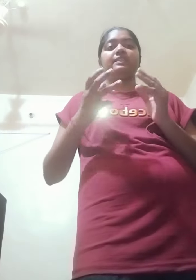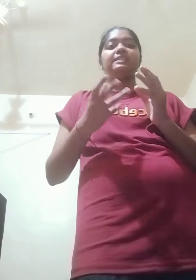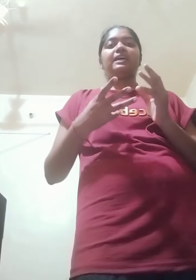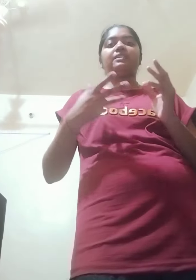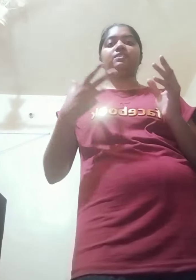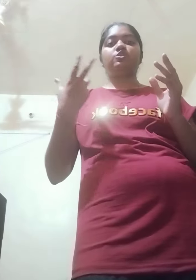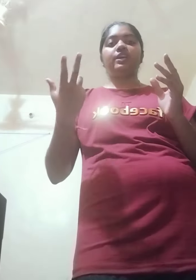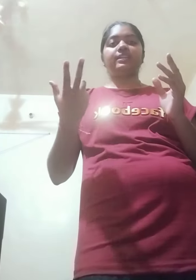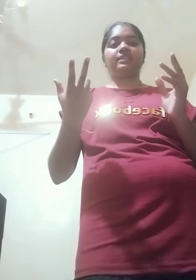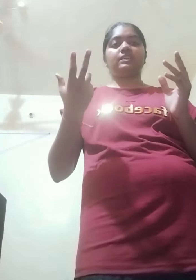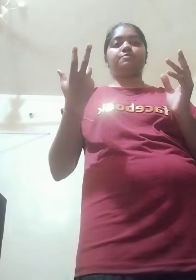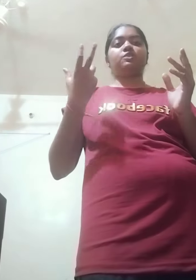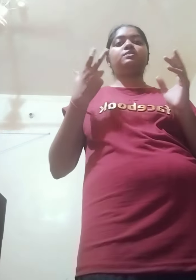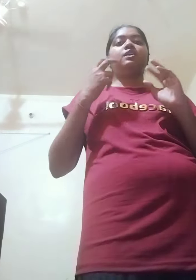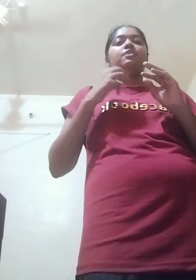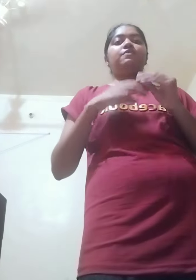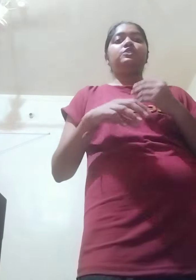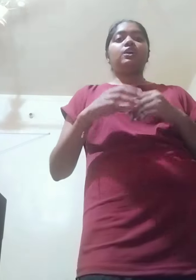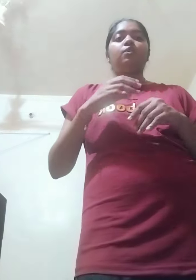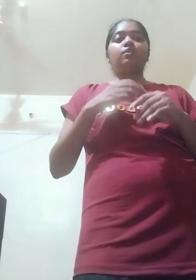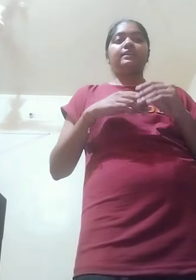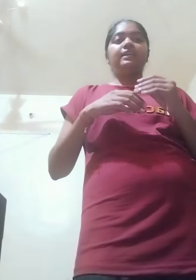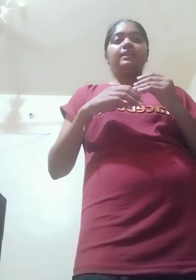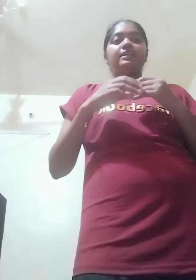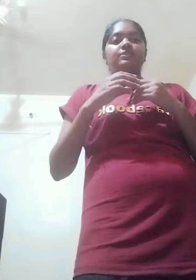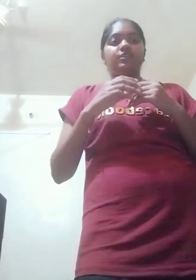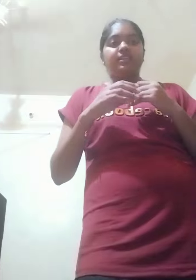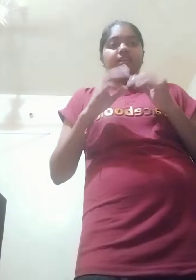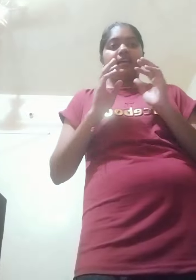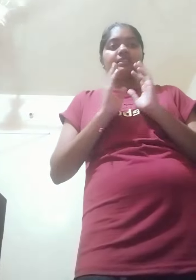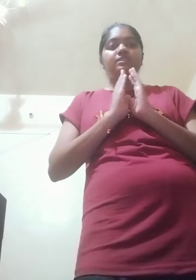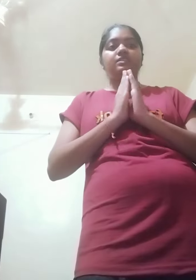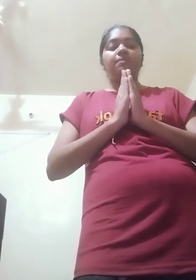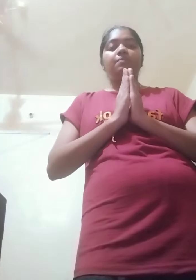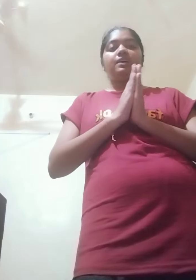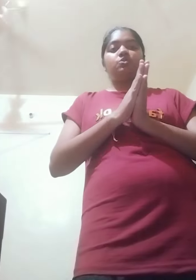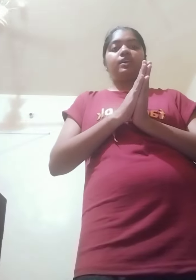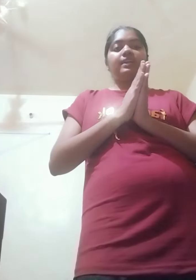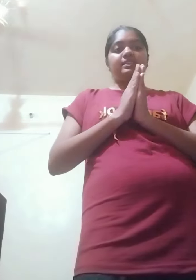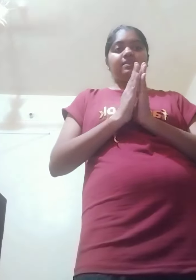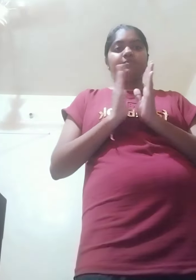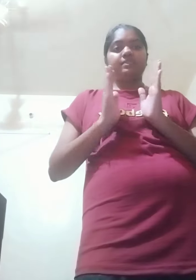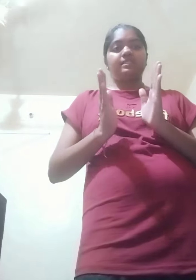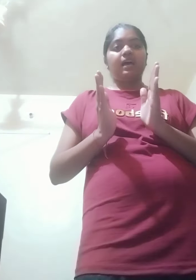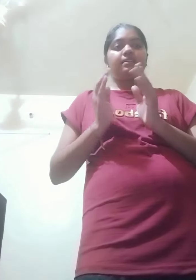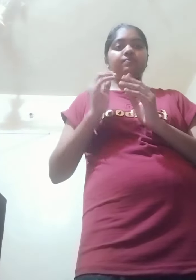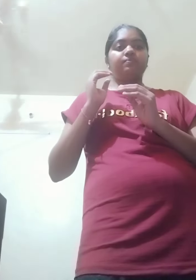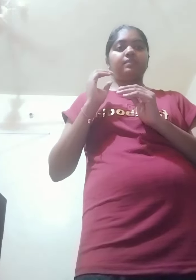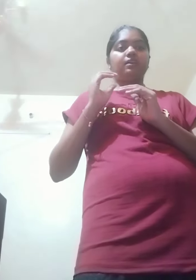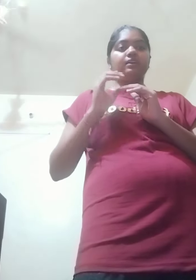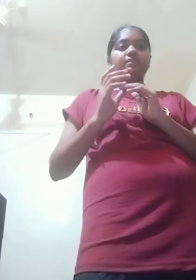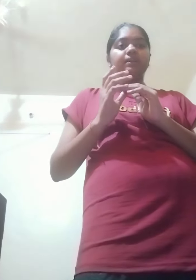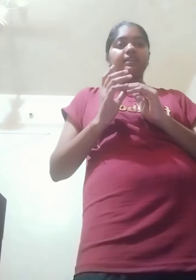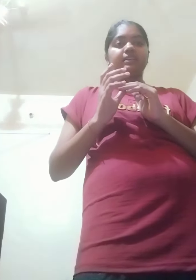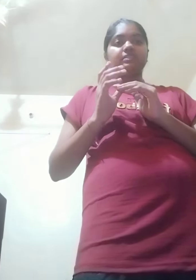are the checked exceptions which are already checked. And the some unchecked exceptions are arithmetic